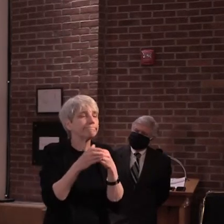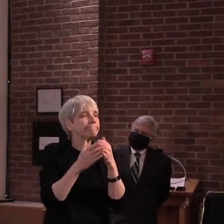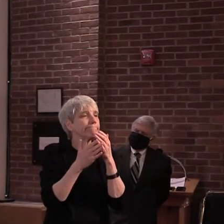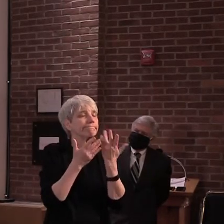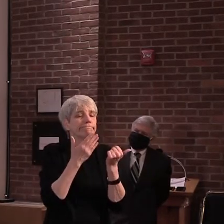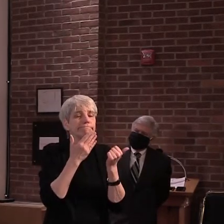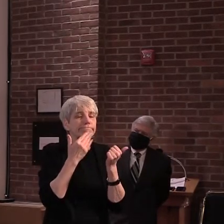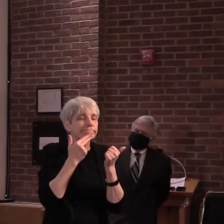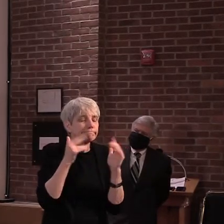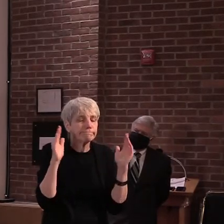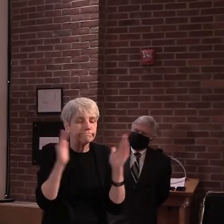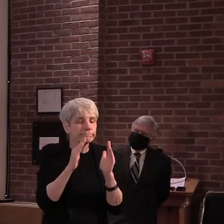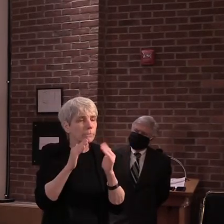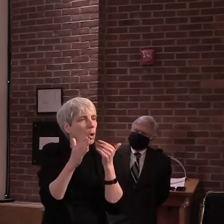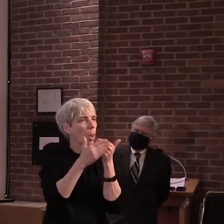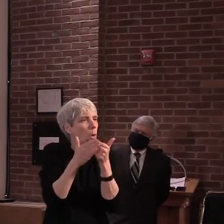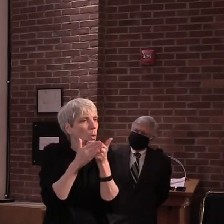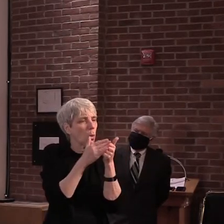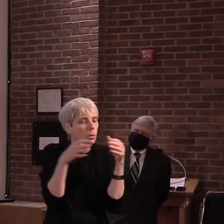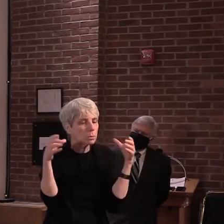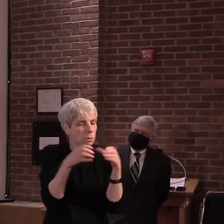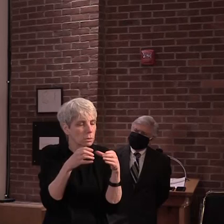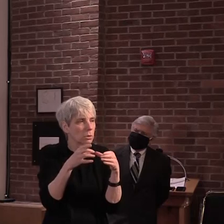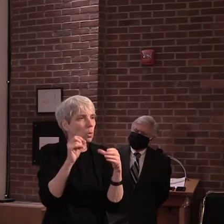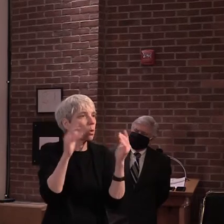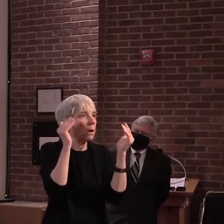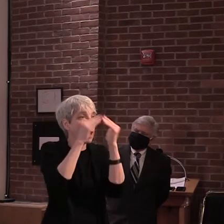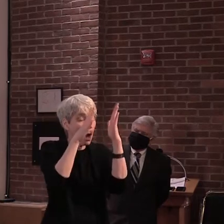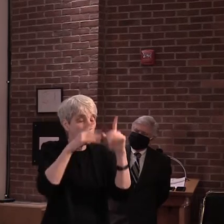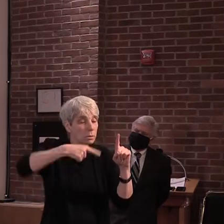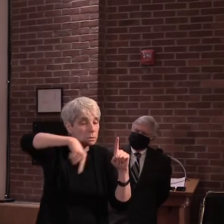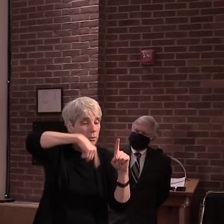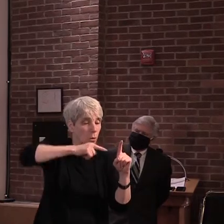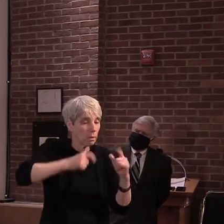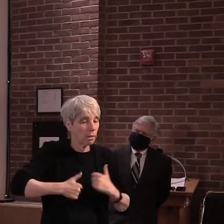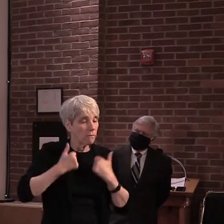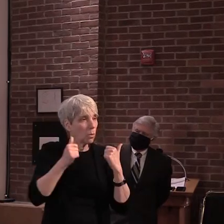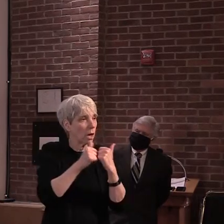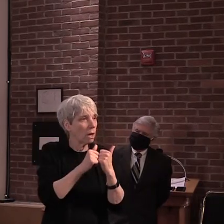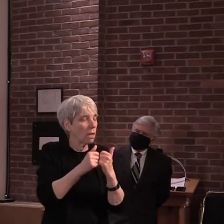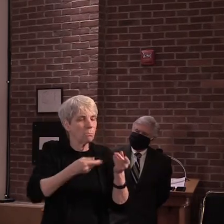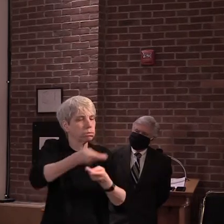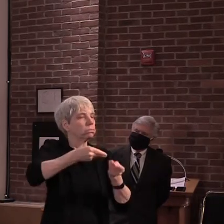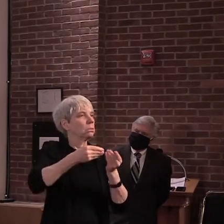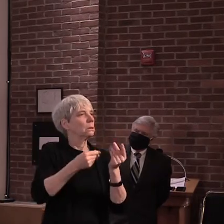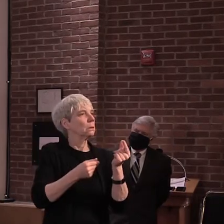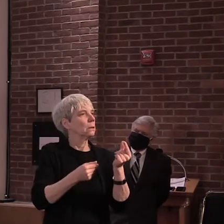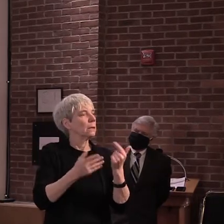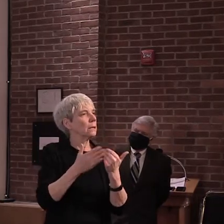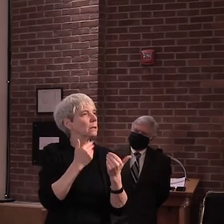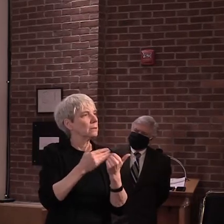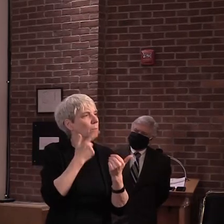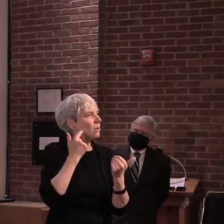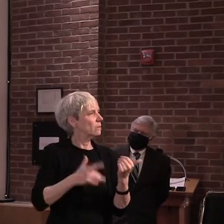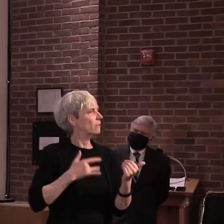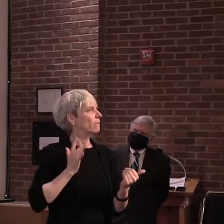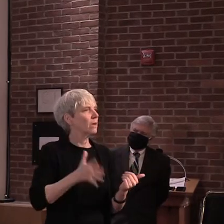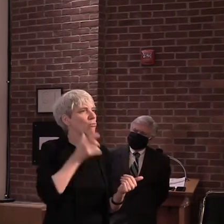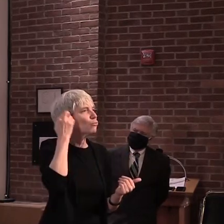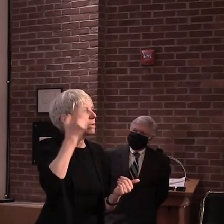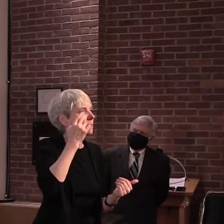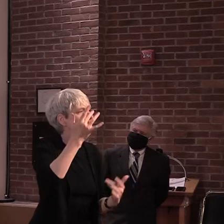within households was relatively easy for that to occur. So just like the governor said, a densely